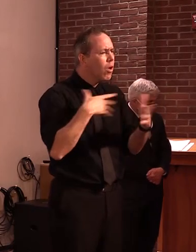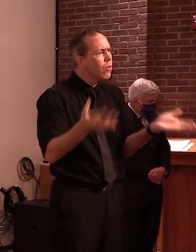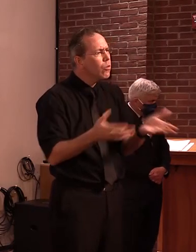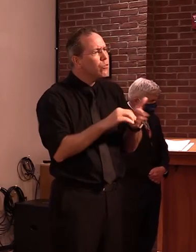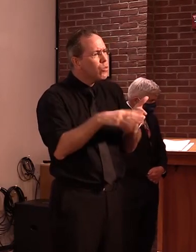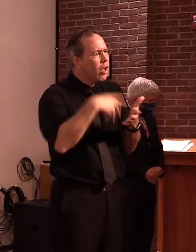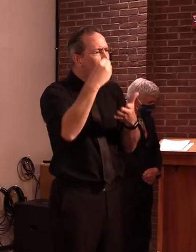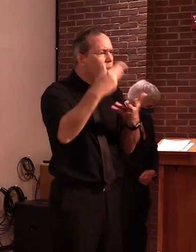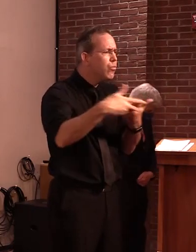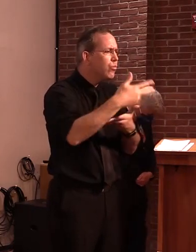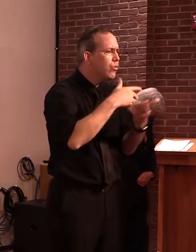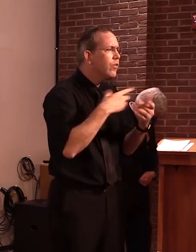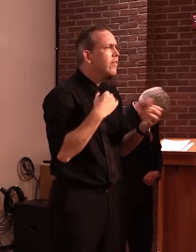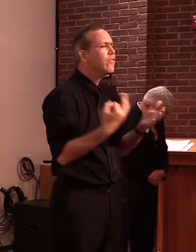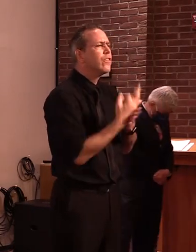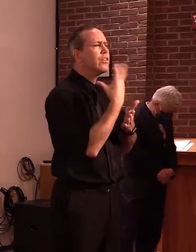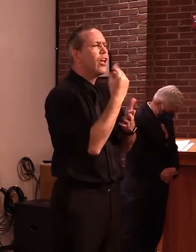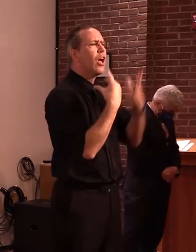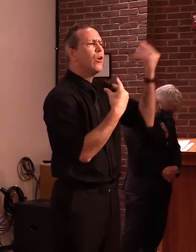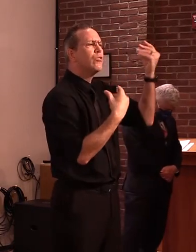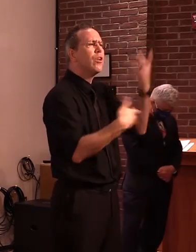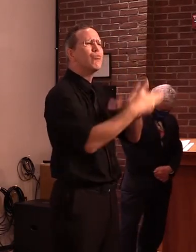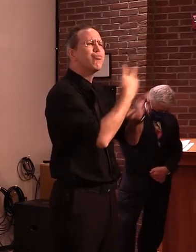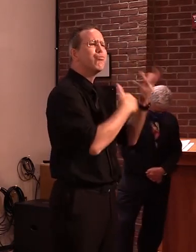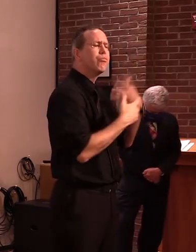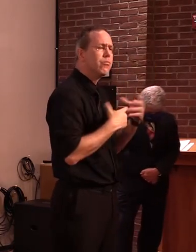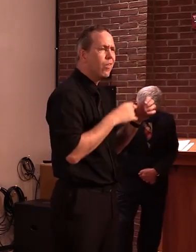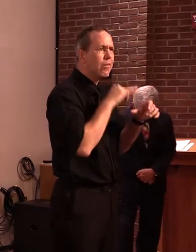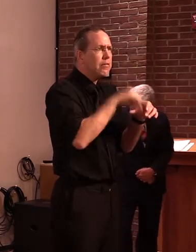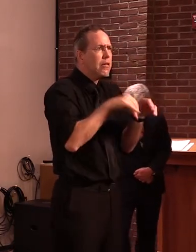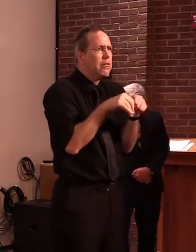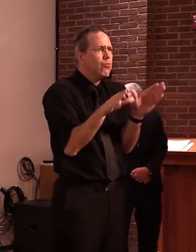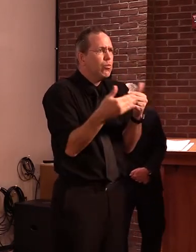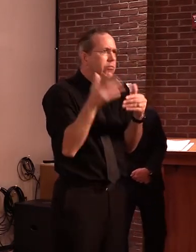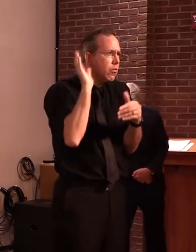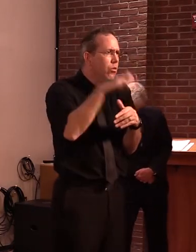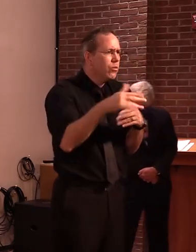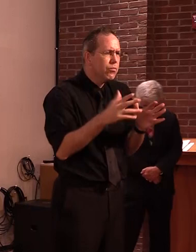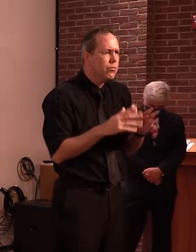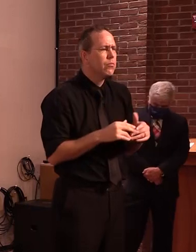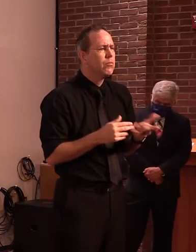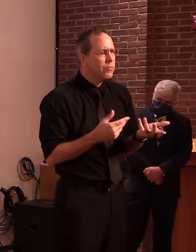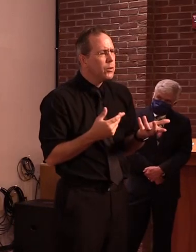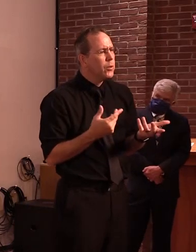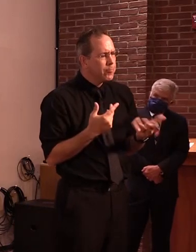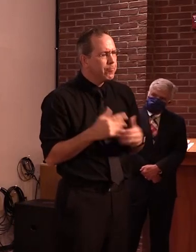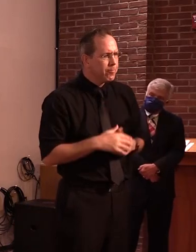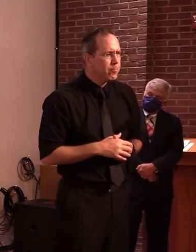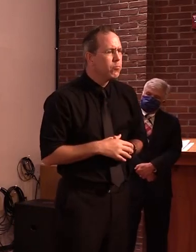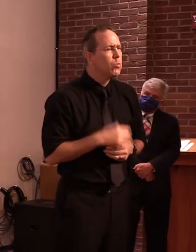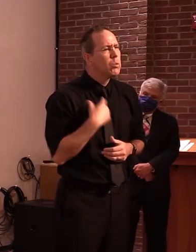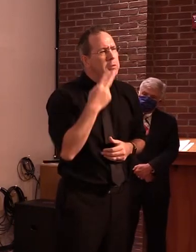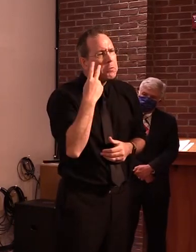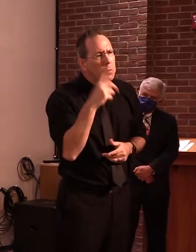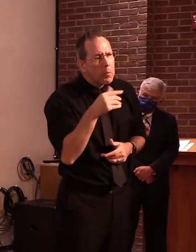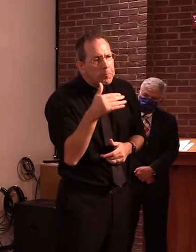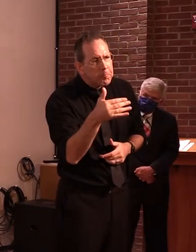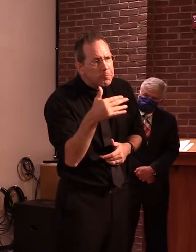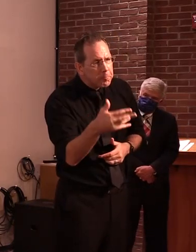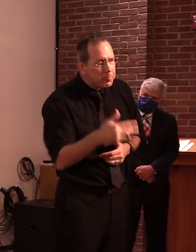so forth and so on. So I think you'll see as this moves forward that we'll be